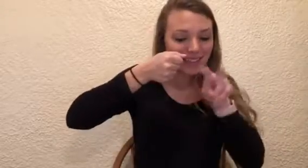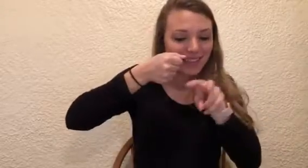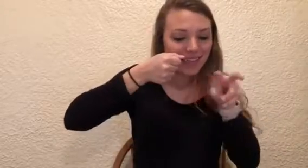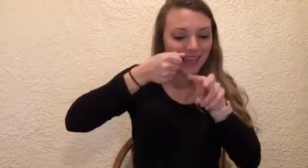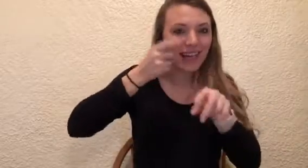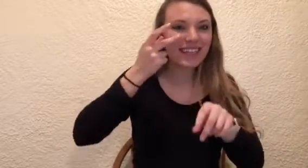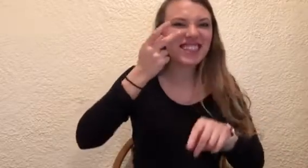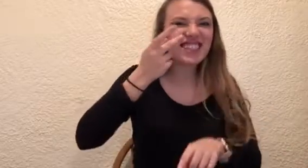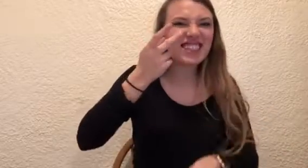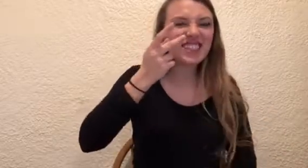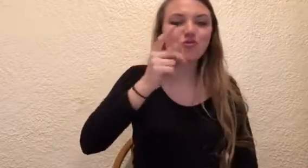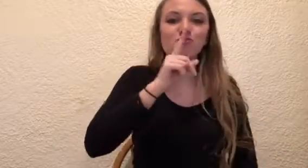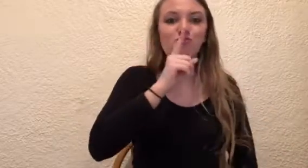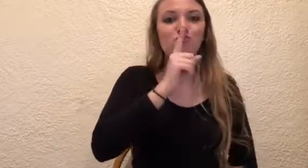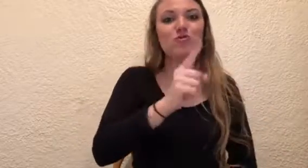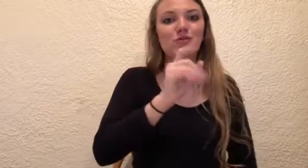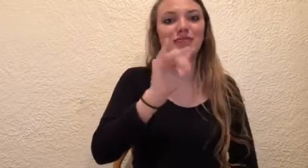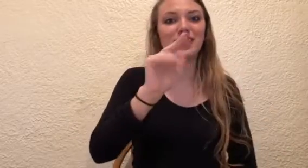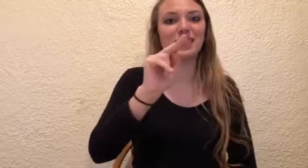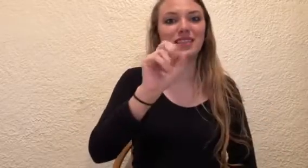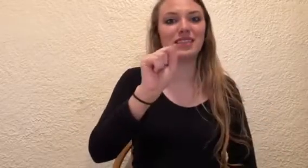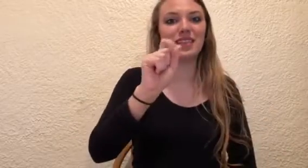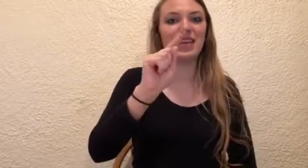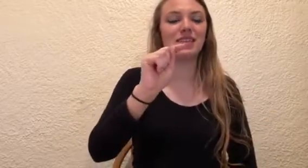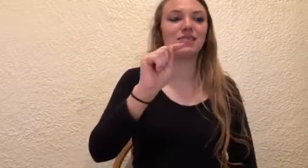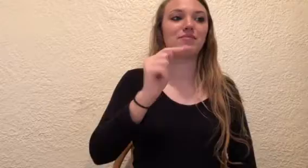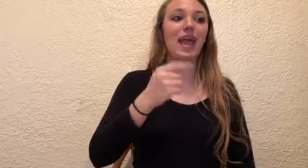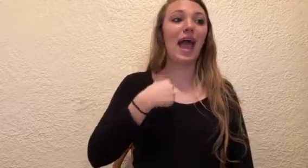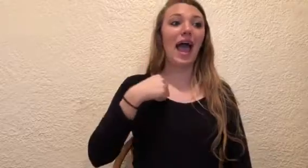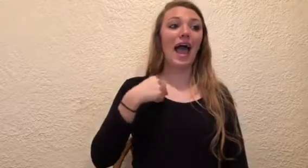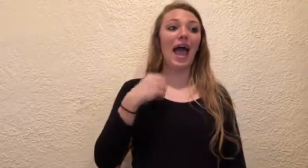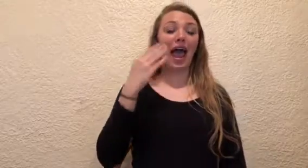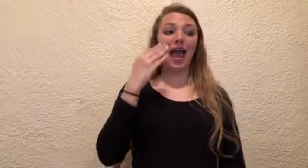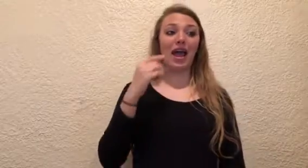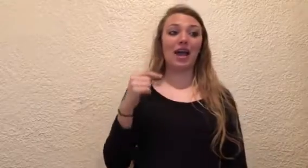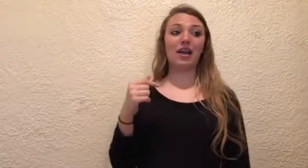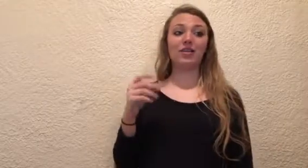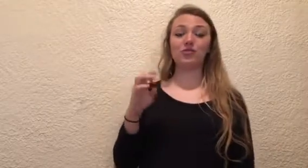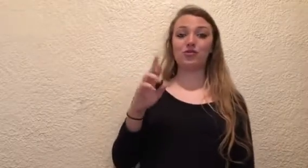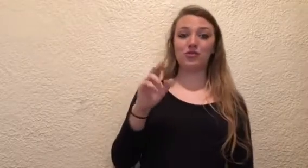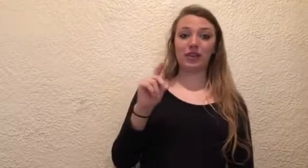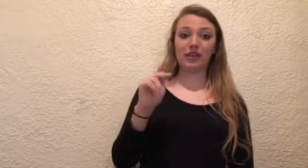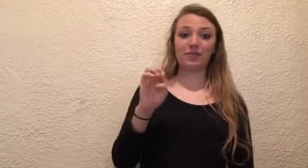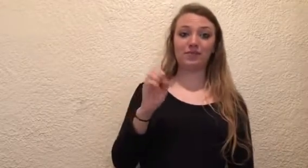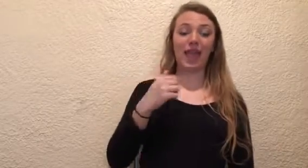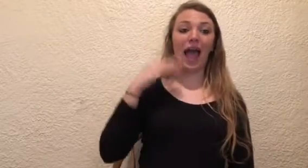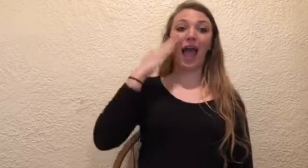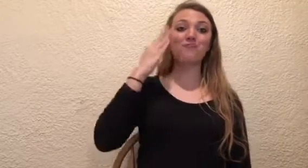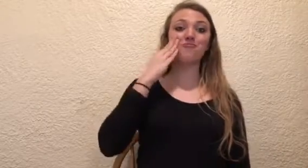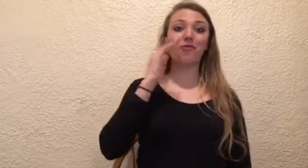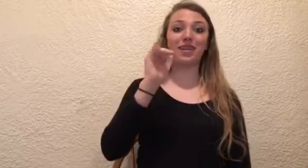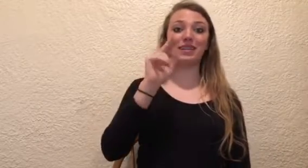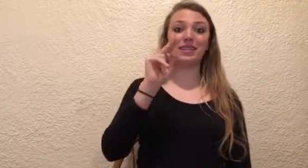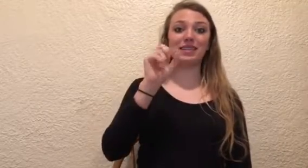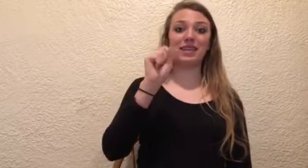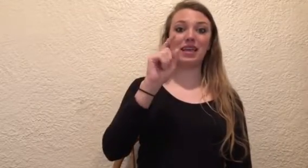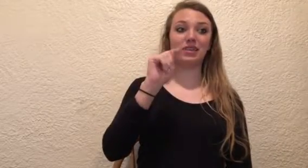yours? It is an insect because it got an abdomen, thorax, and a head,